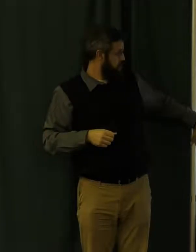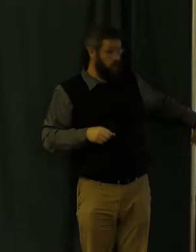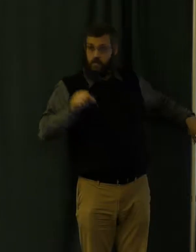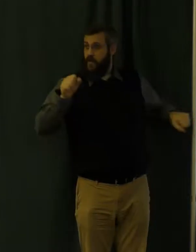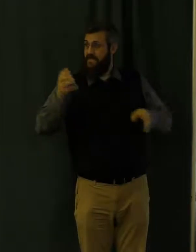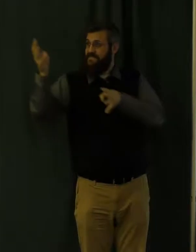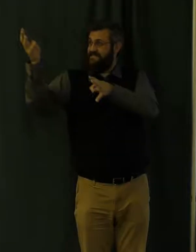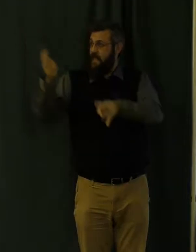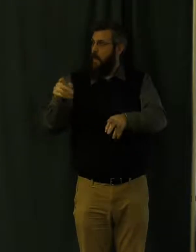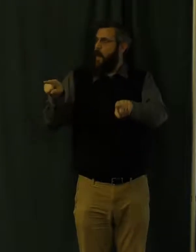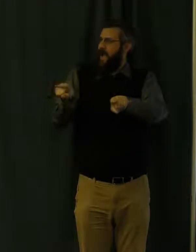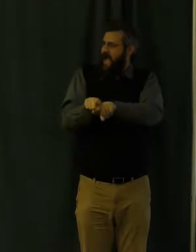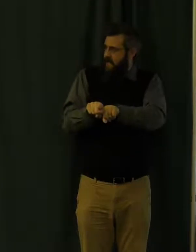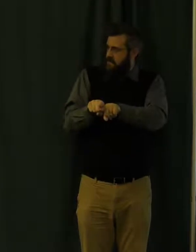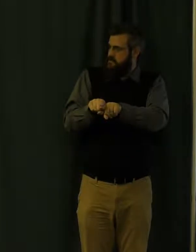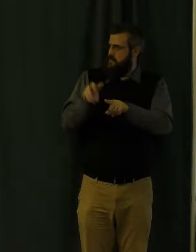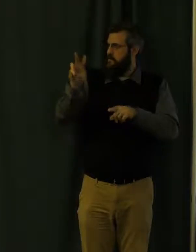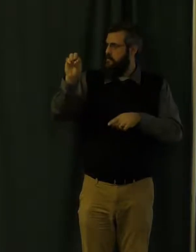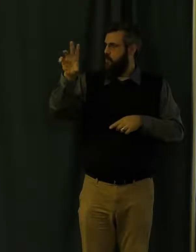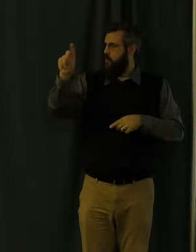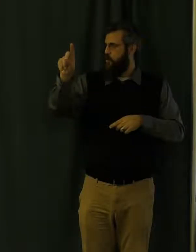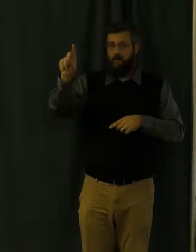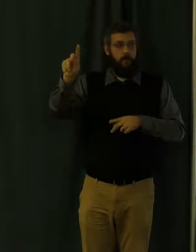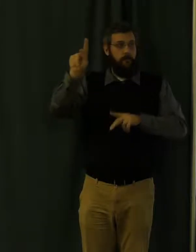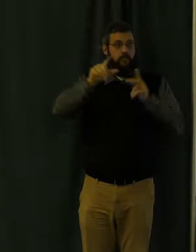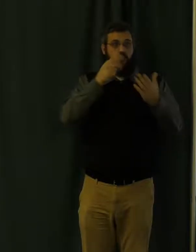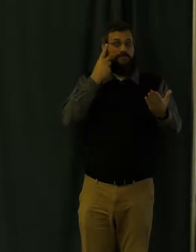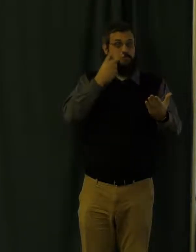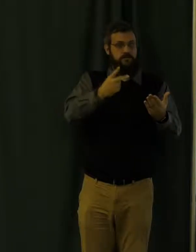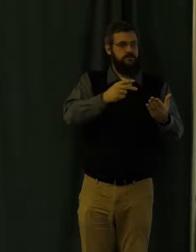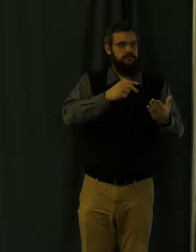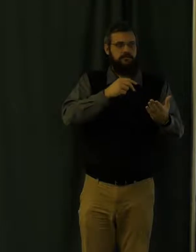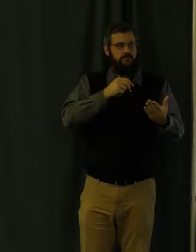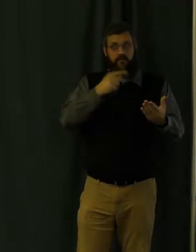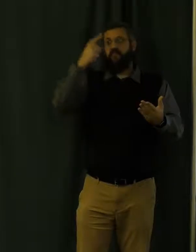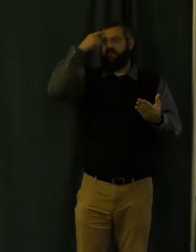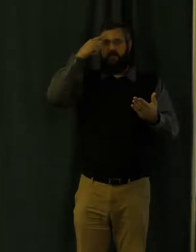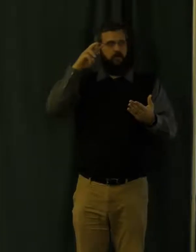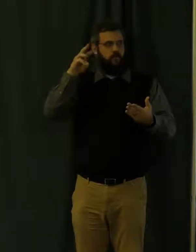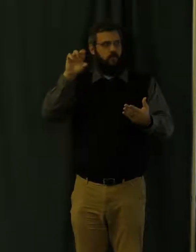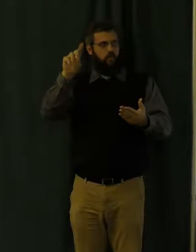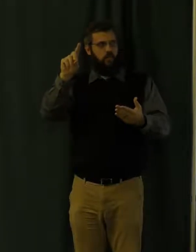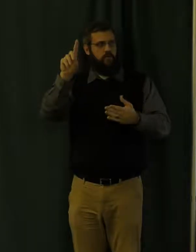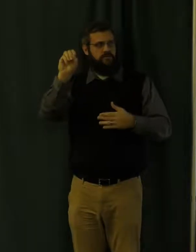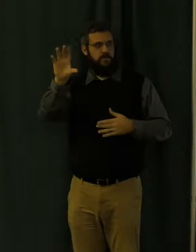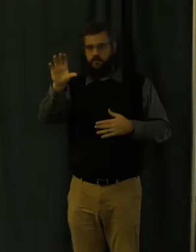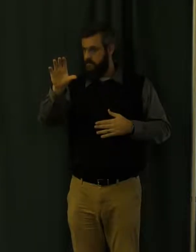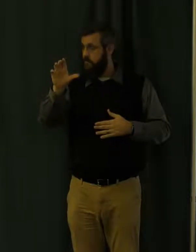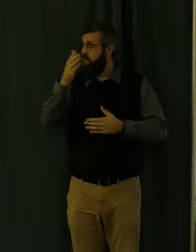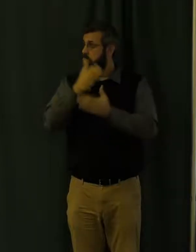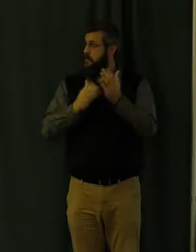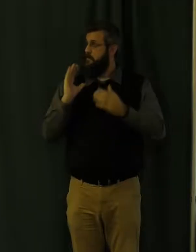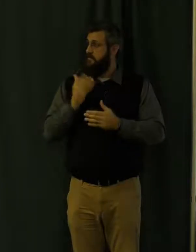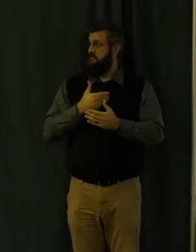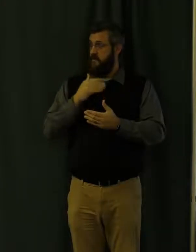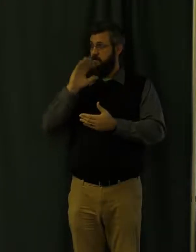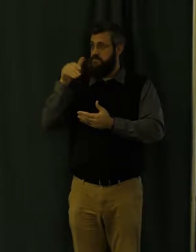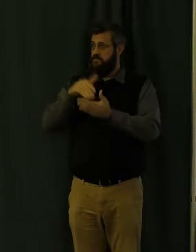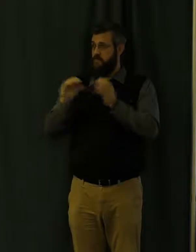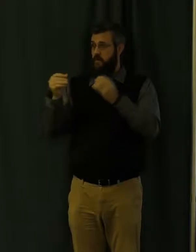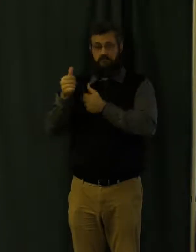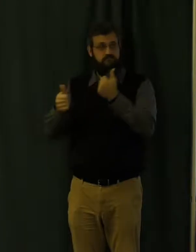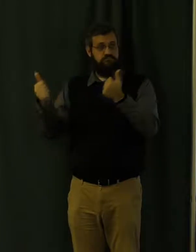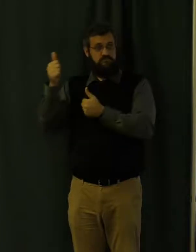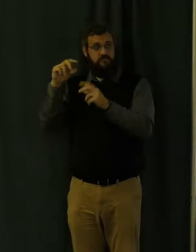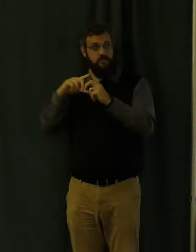that don't know the difference. They don't know you didn't type it in Word. In fact, we have some of our central office departments